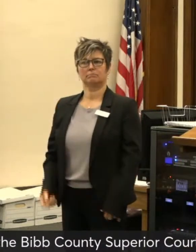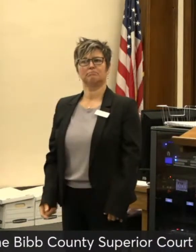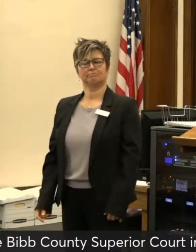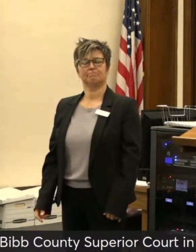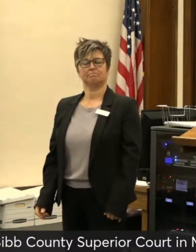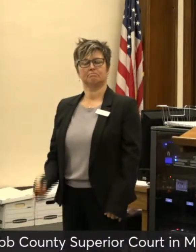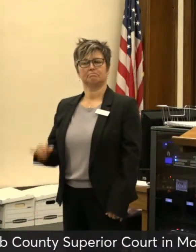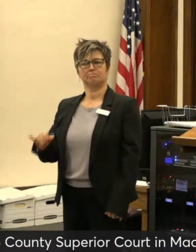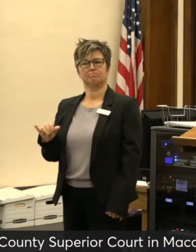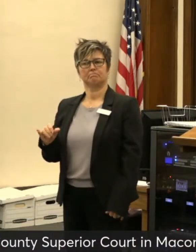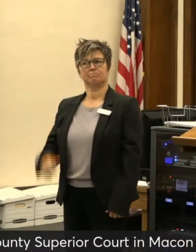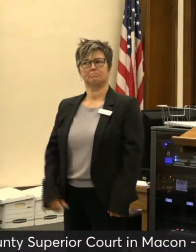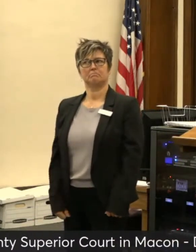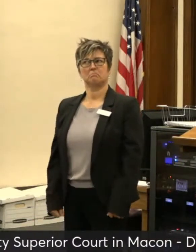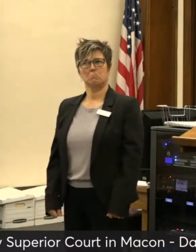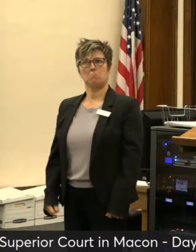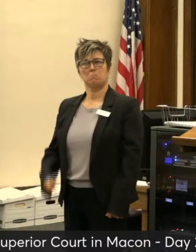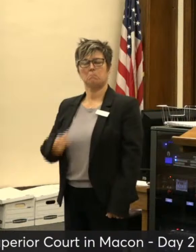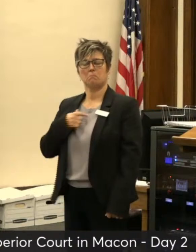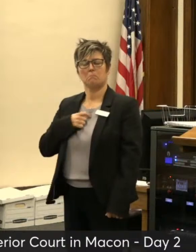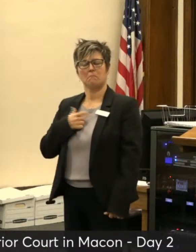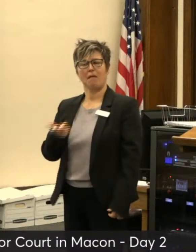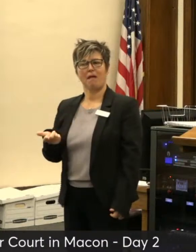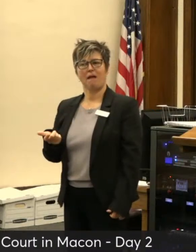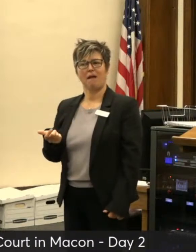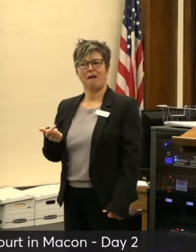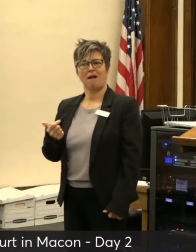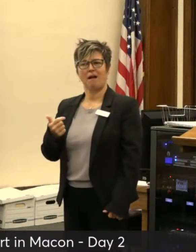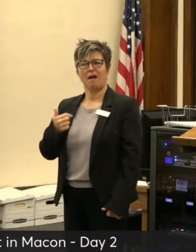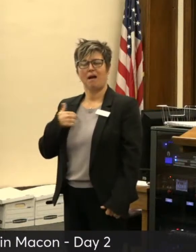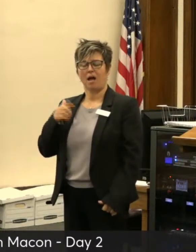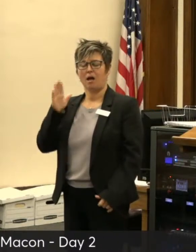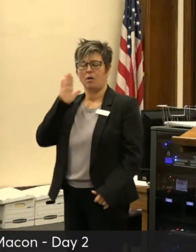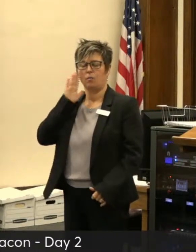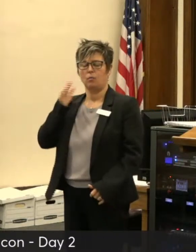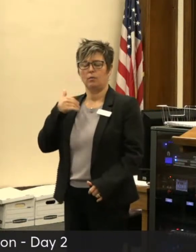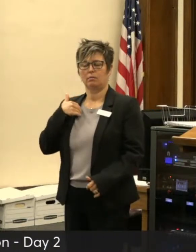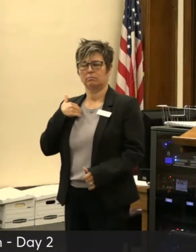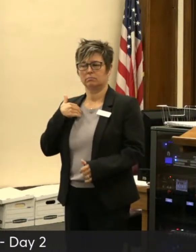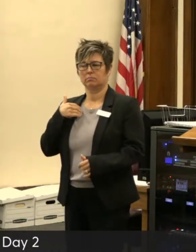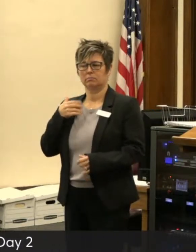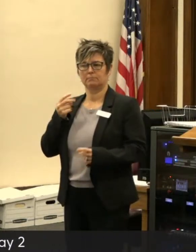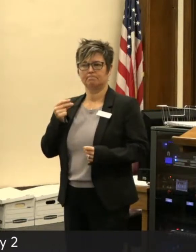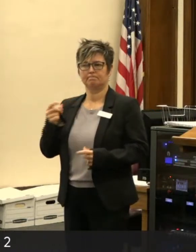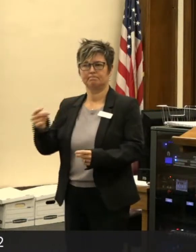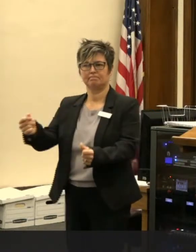So I'll be as quick as possible in making